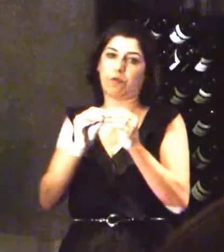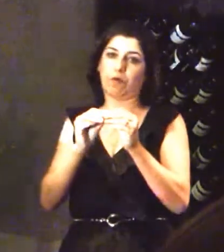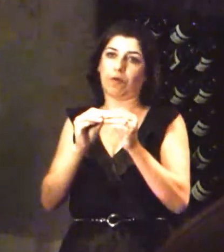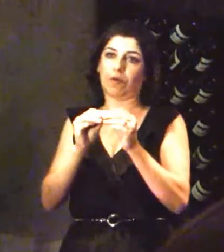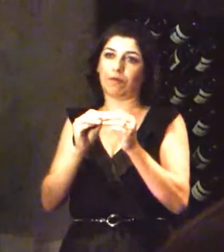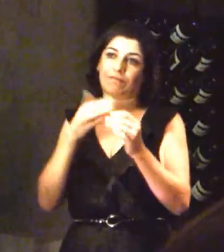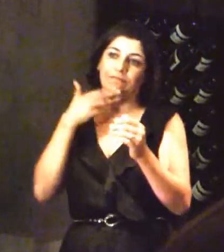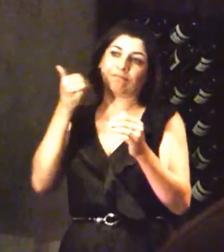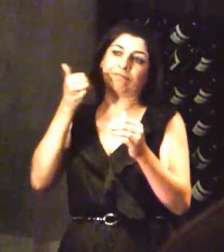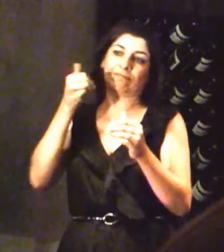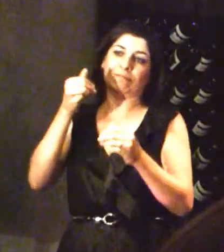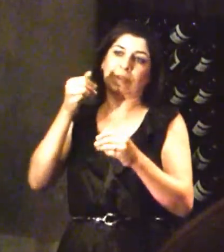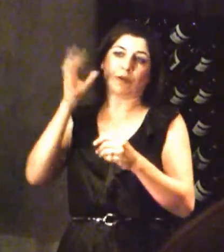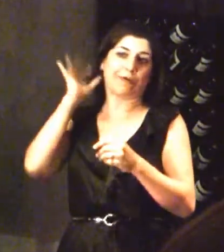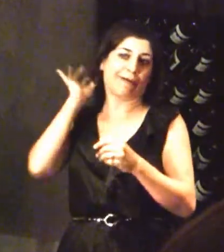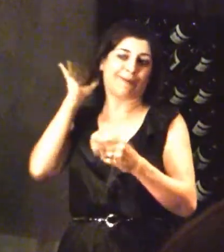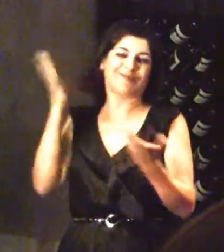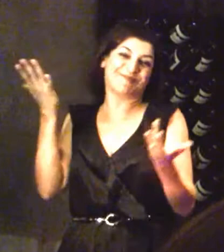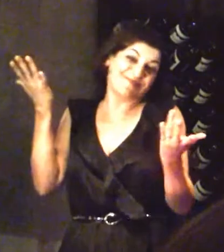hair, maybe,